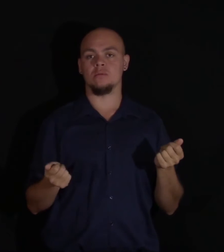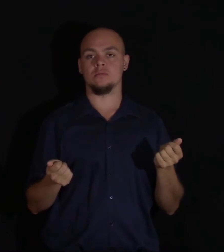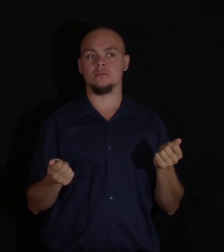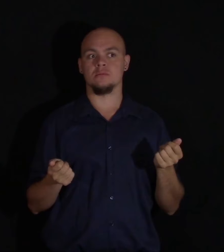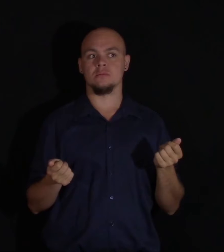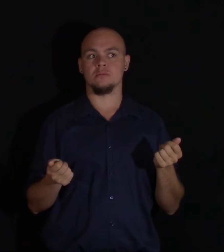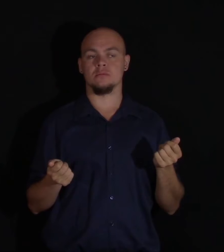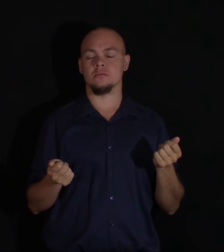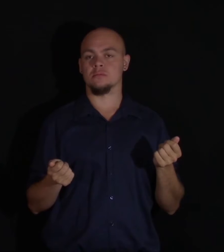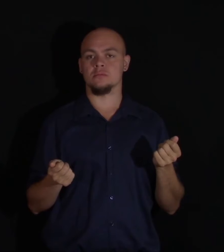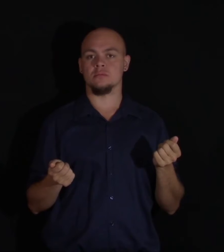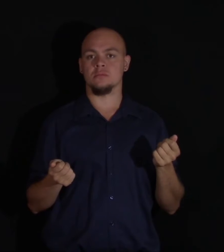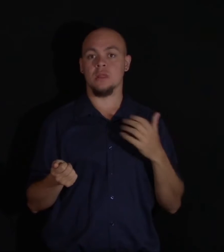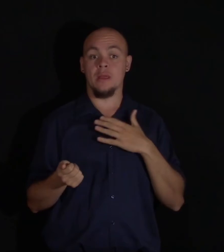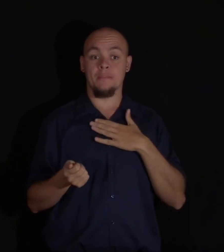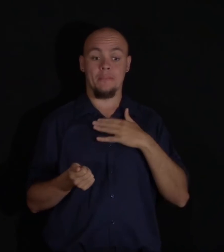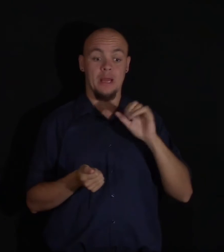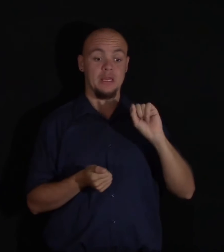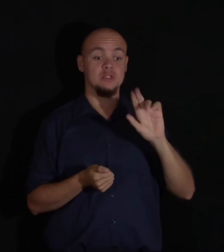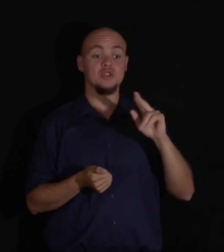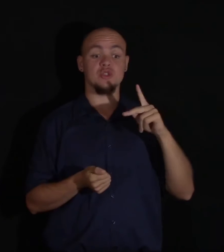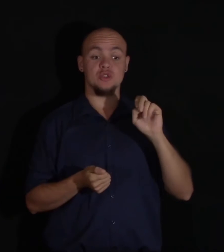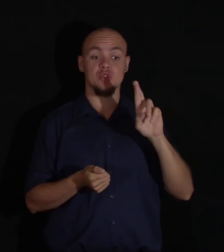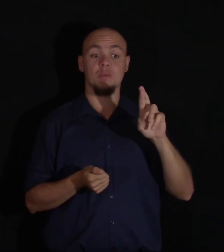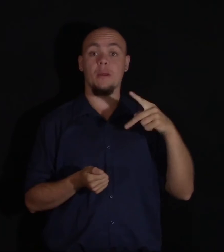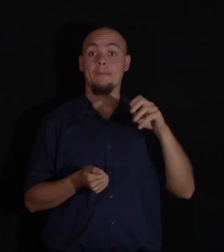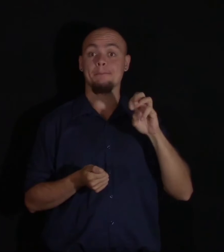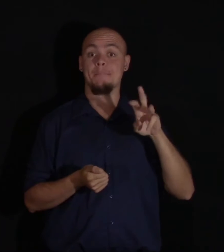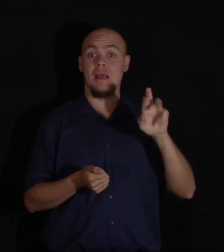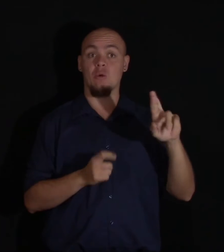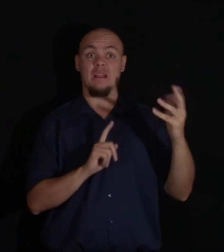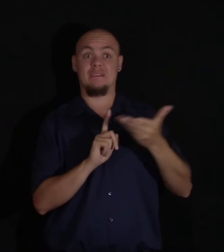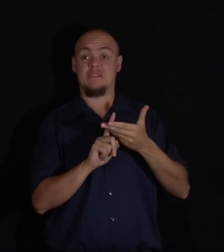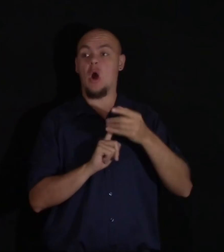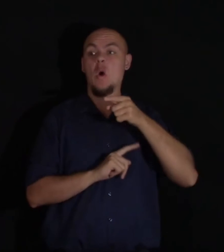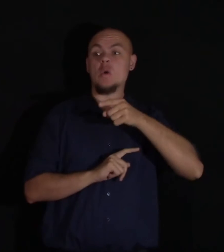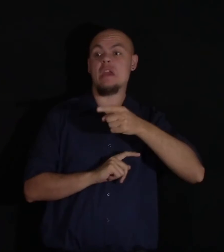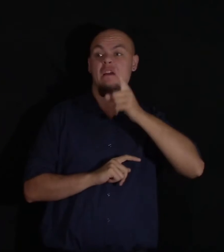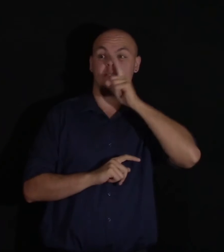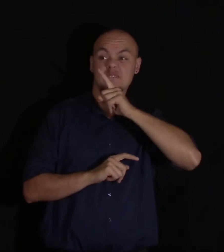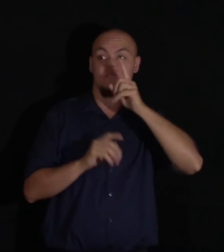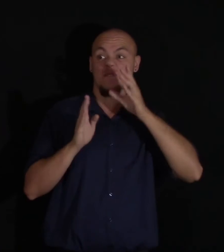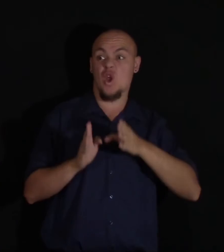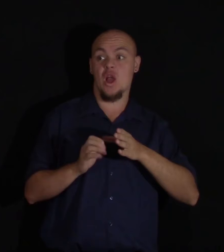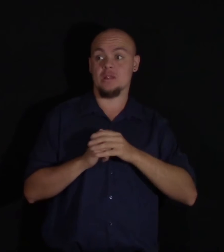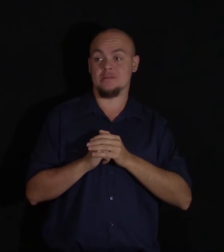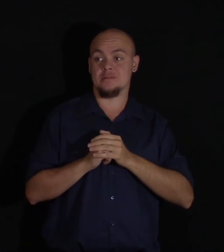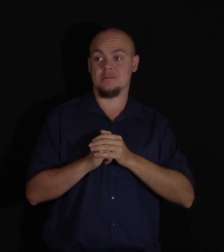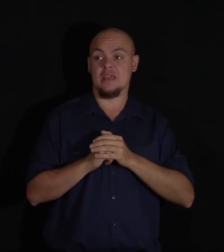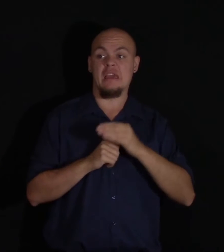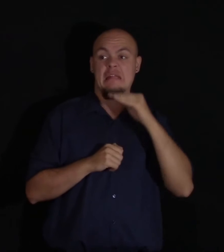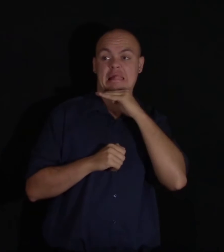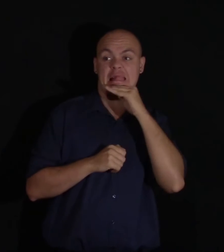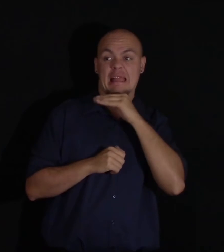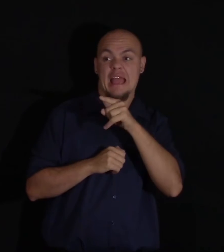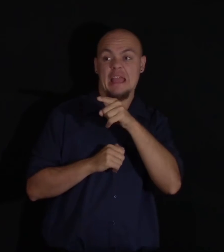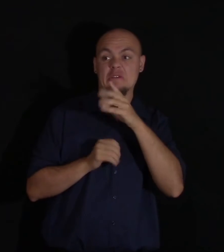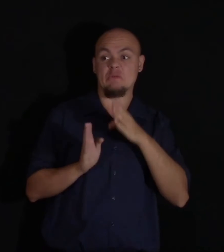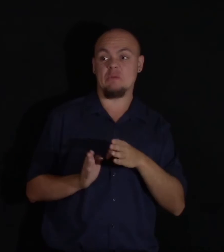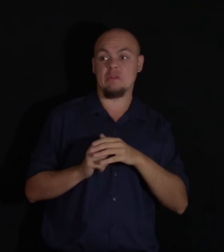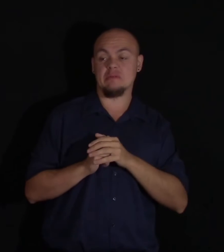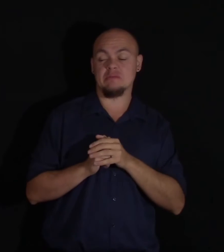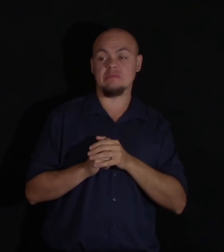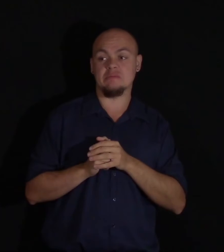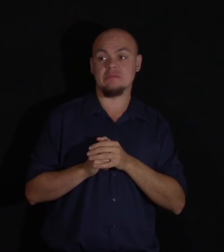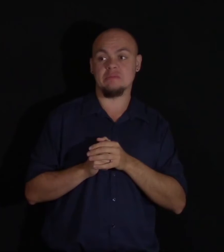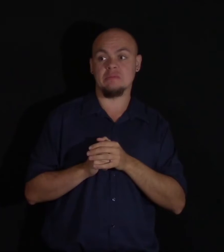I had let my superpower convince me that I was a fraud, and it was a lie.